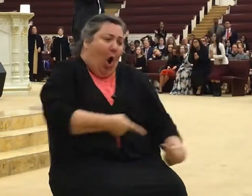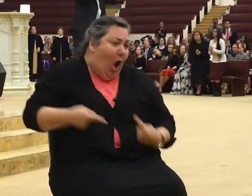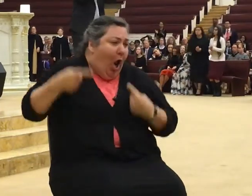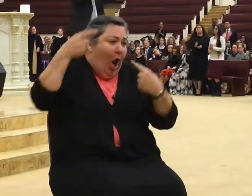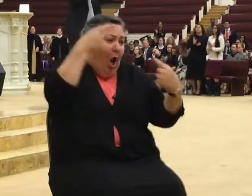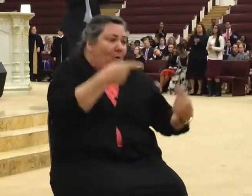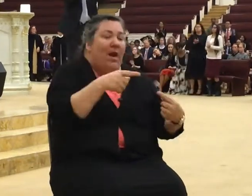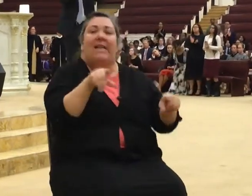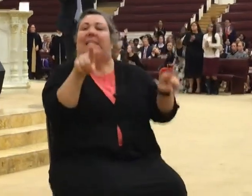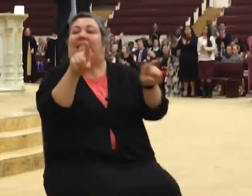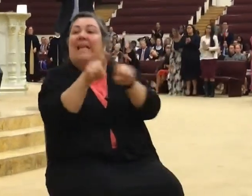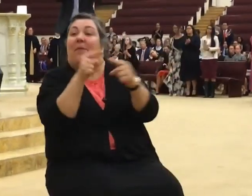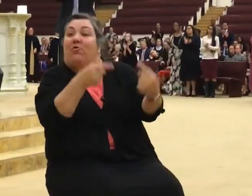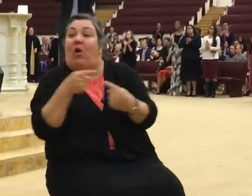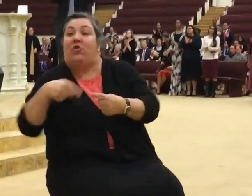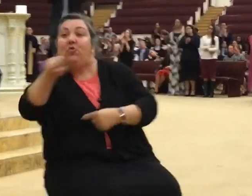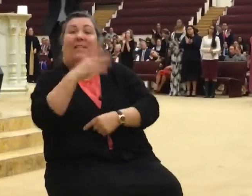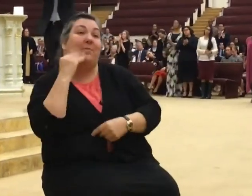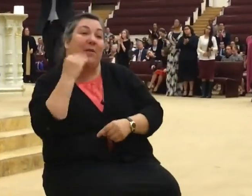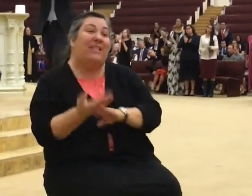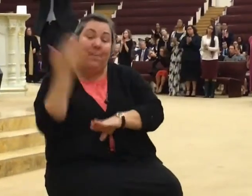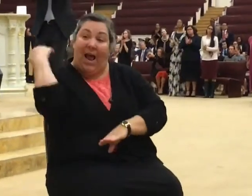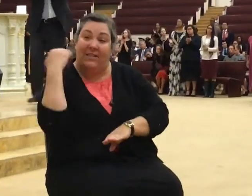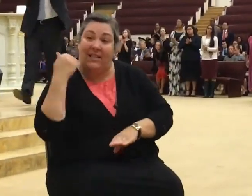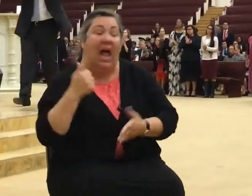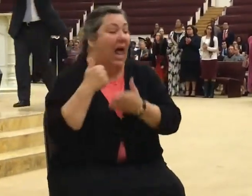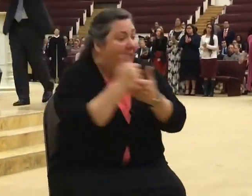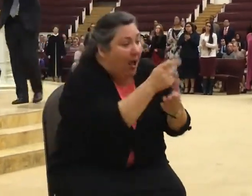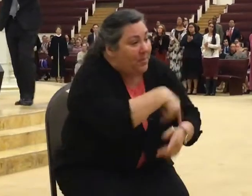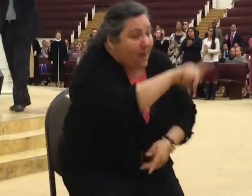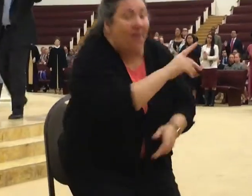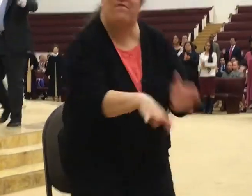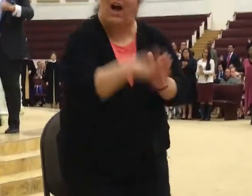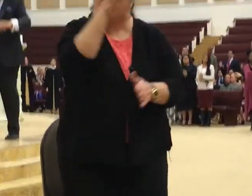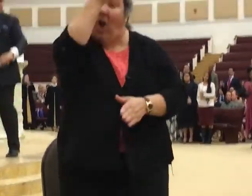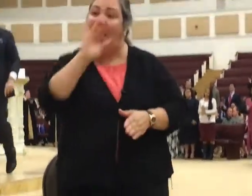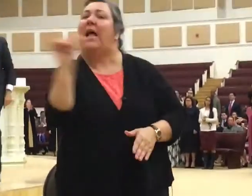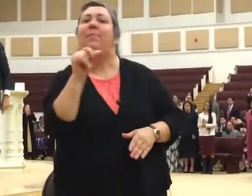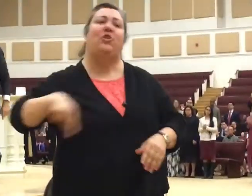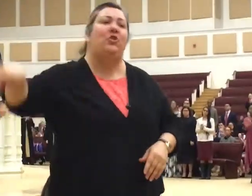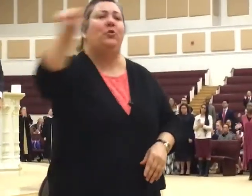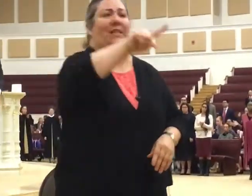same junk you struggle with. You need to help them find God like you found.